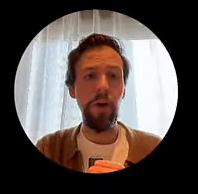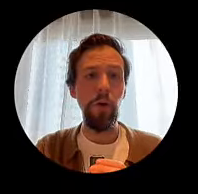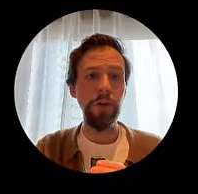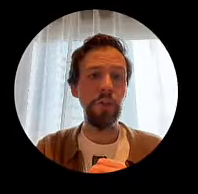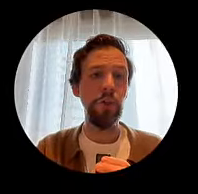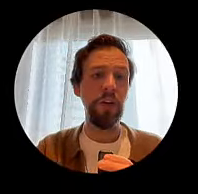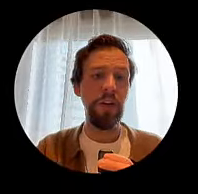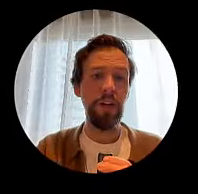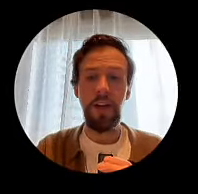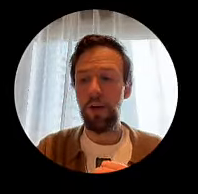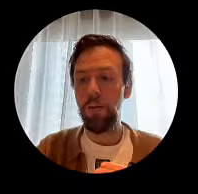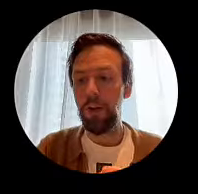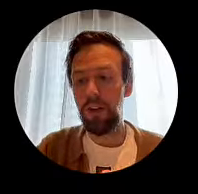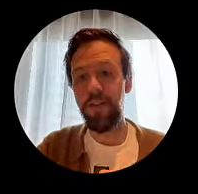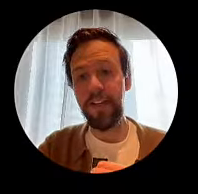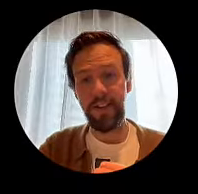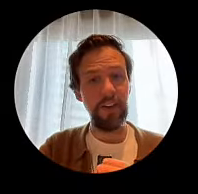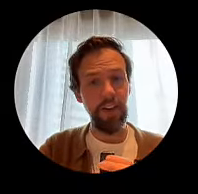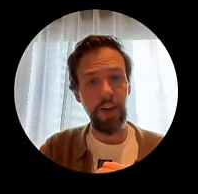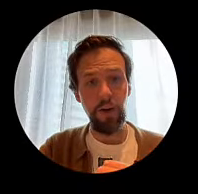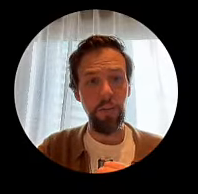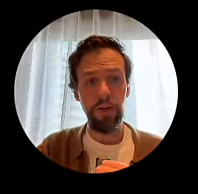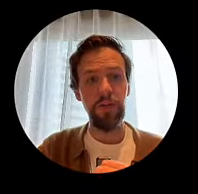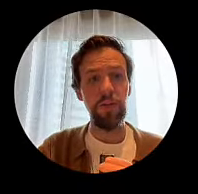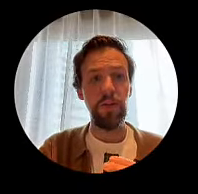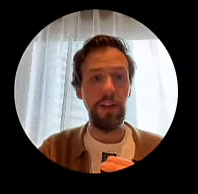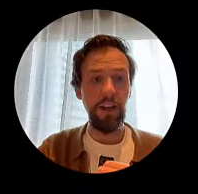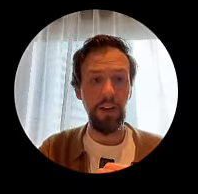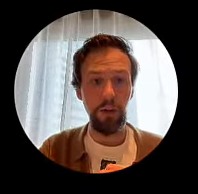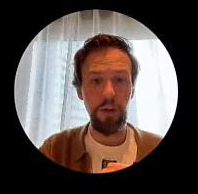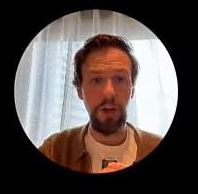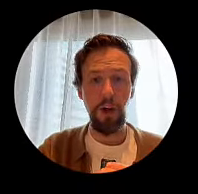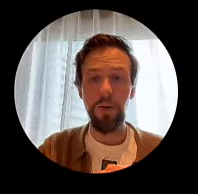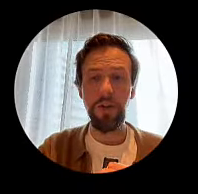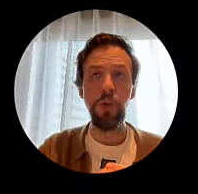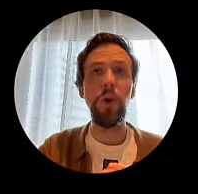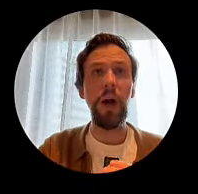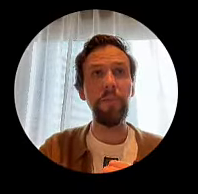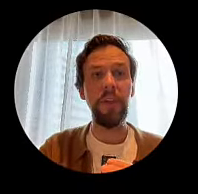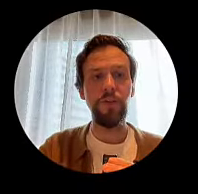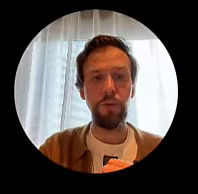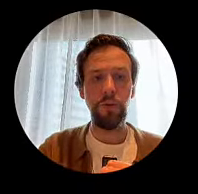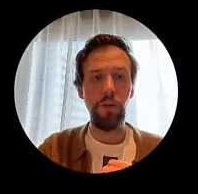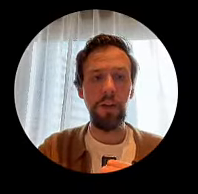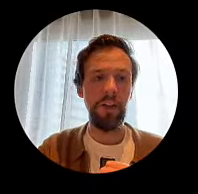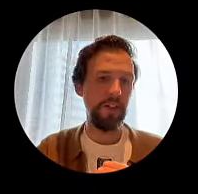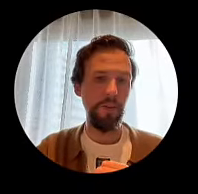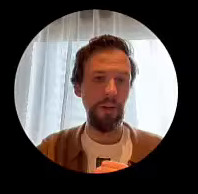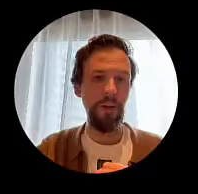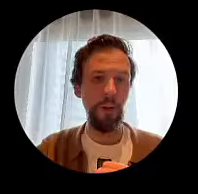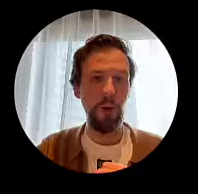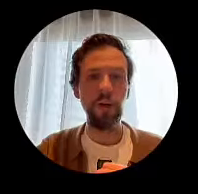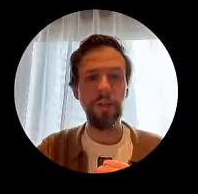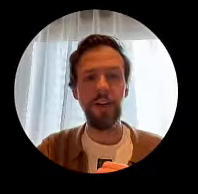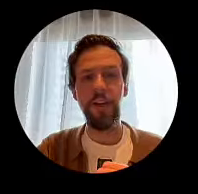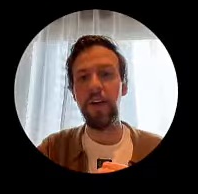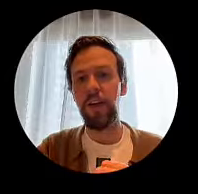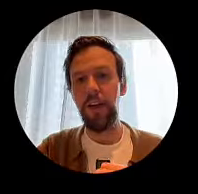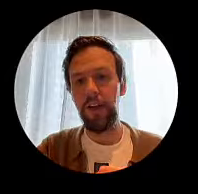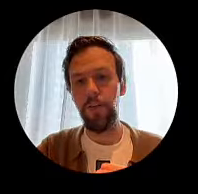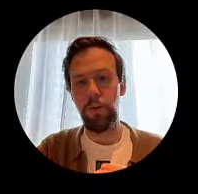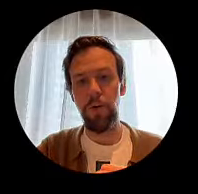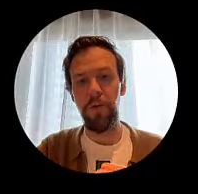But I also can care about events that I care about. Like I always do updates for Global Accessibility Awareness